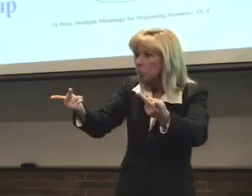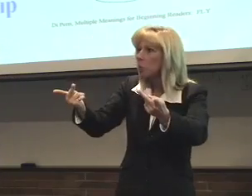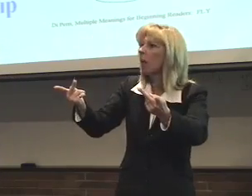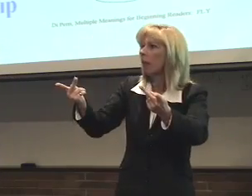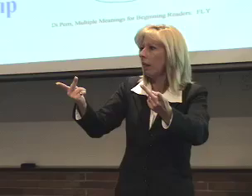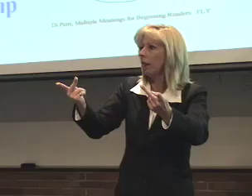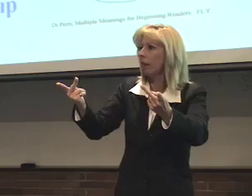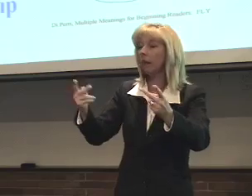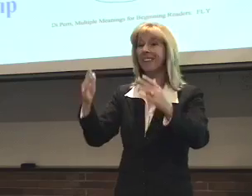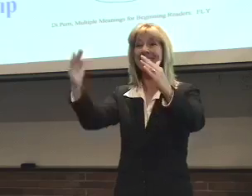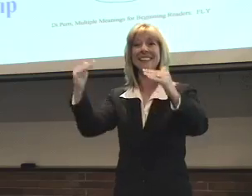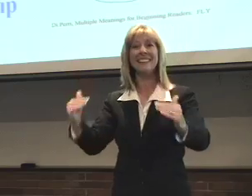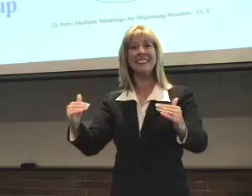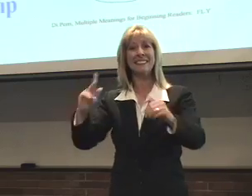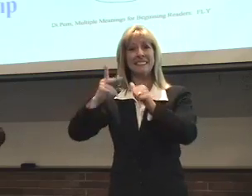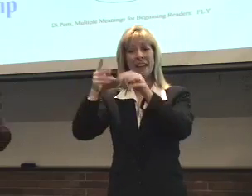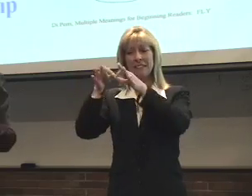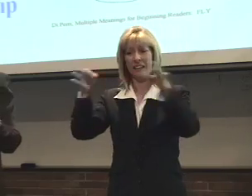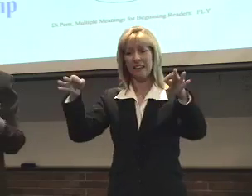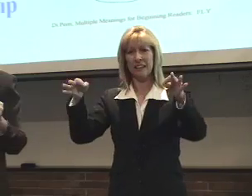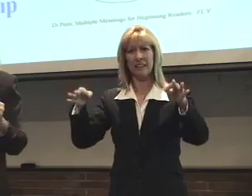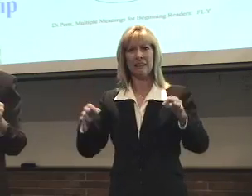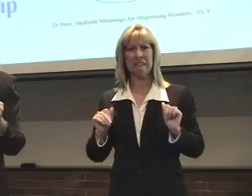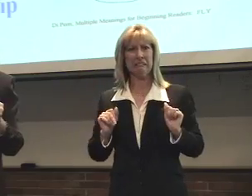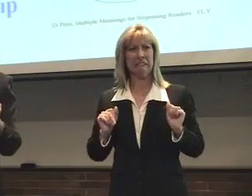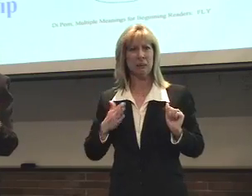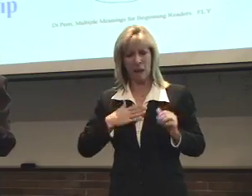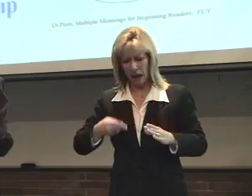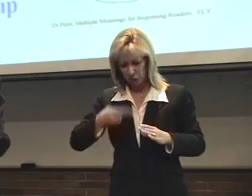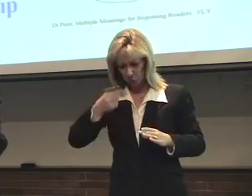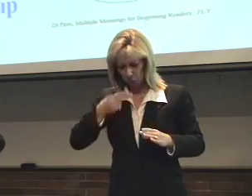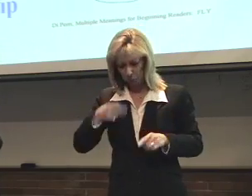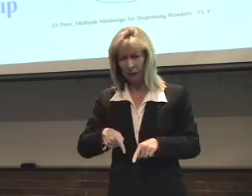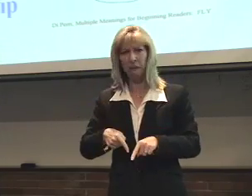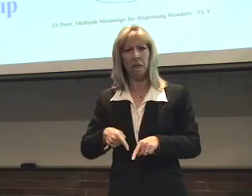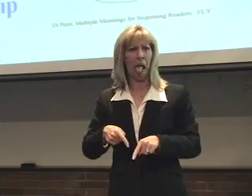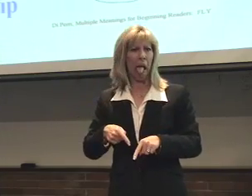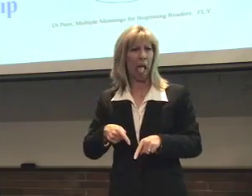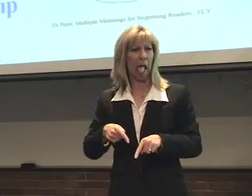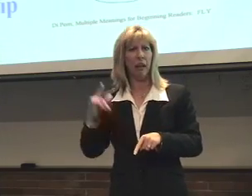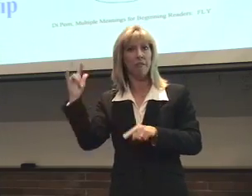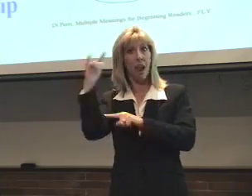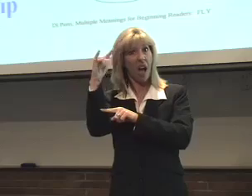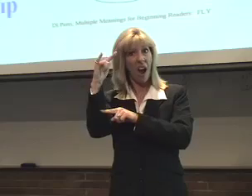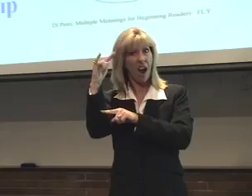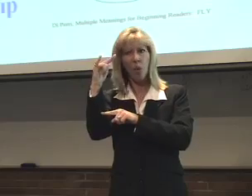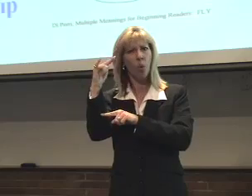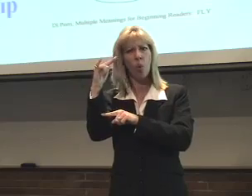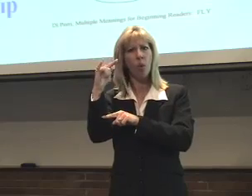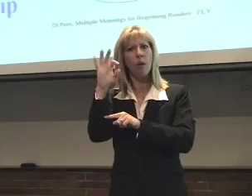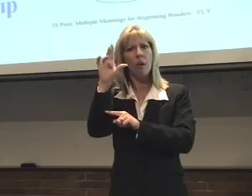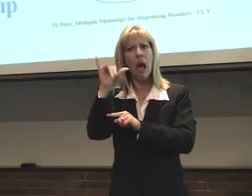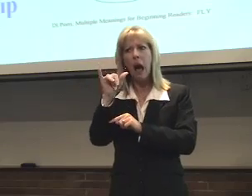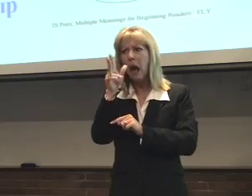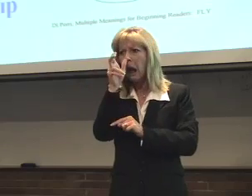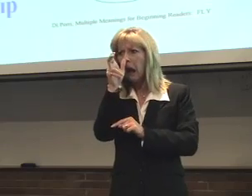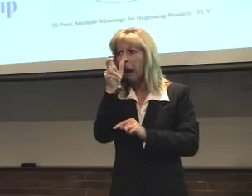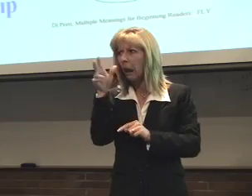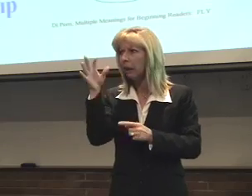oh yeah, there's a fly in my soup. You would never sign fly in my soup. It's a fly, or other flies. There's different